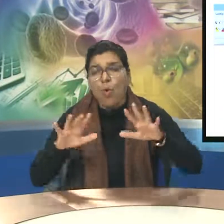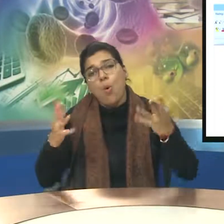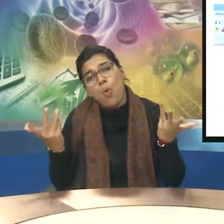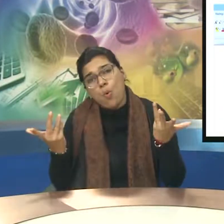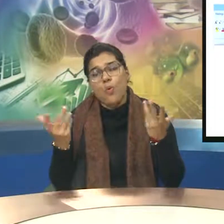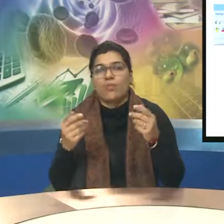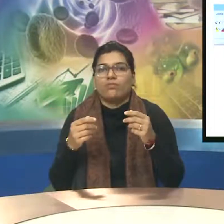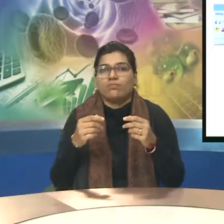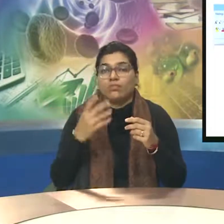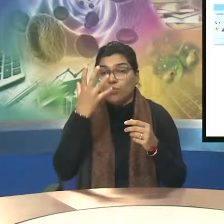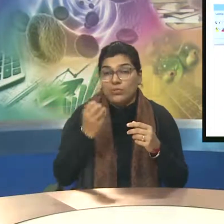particular